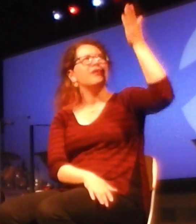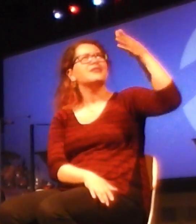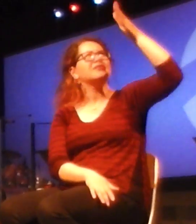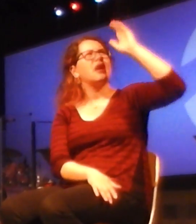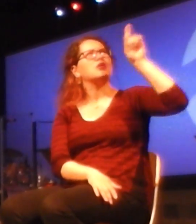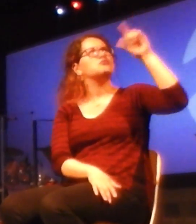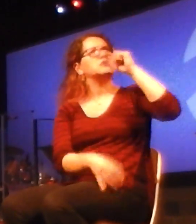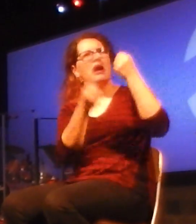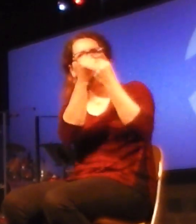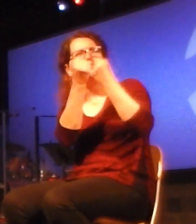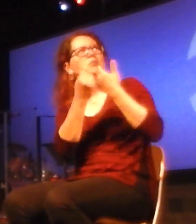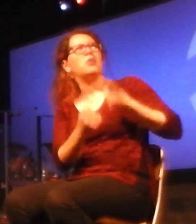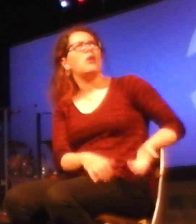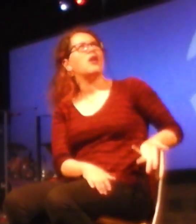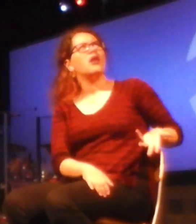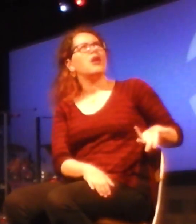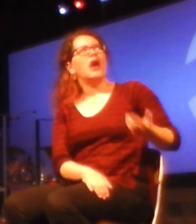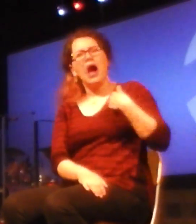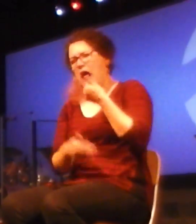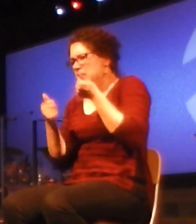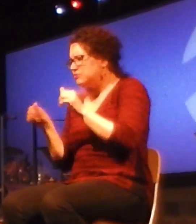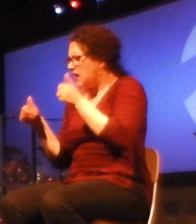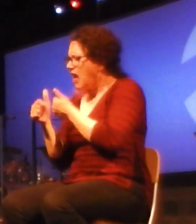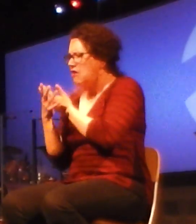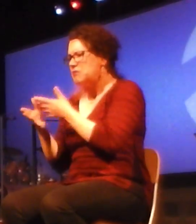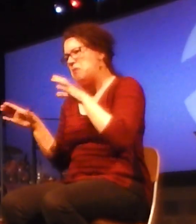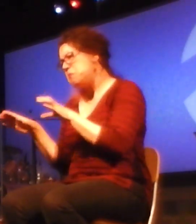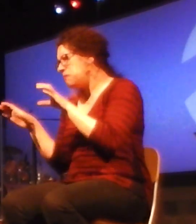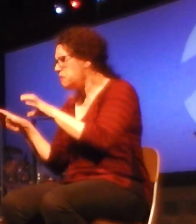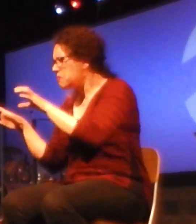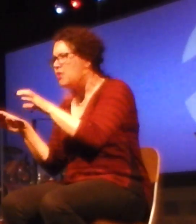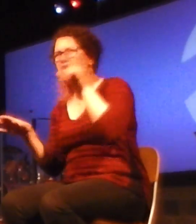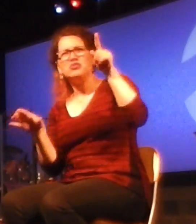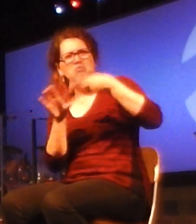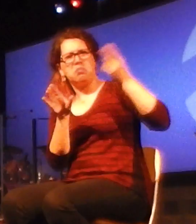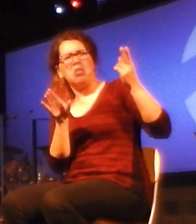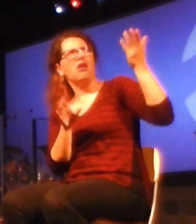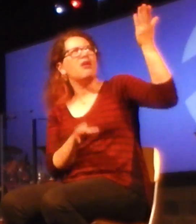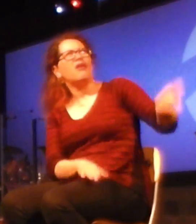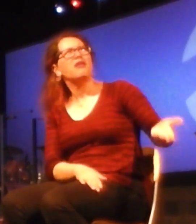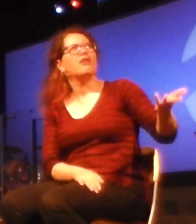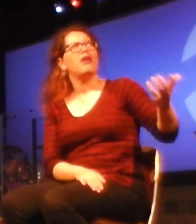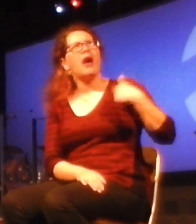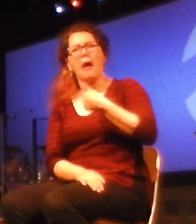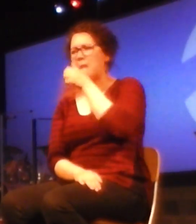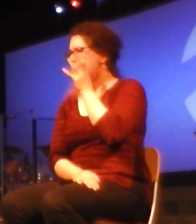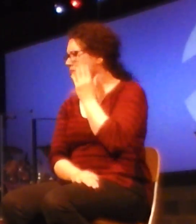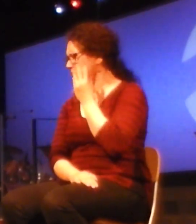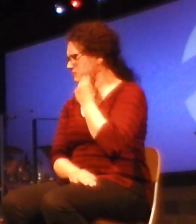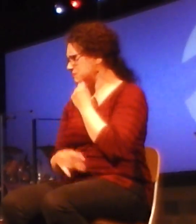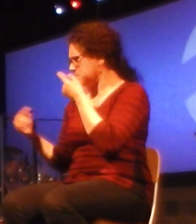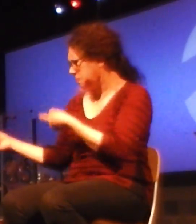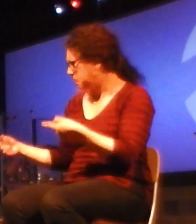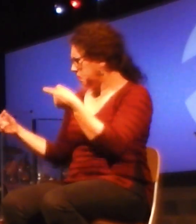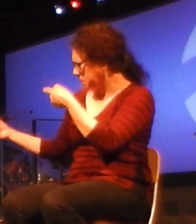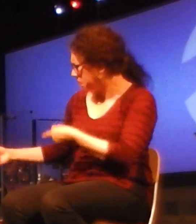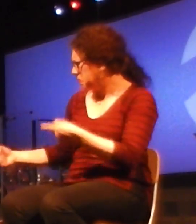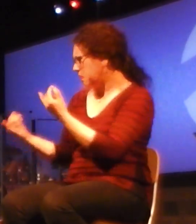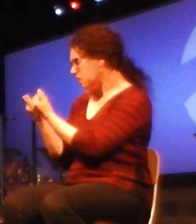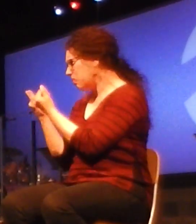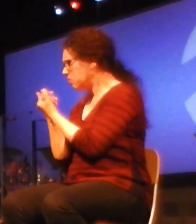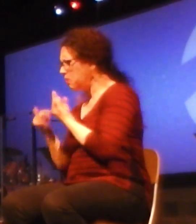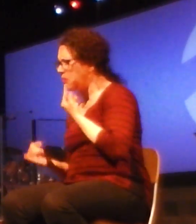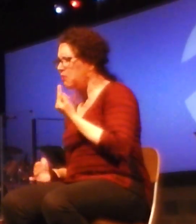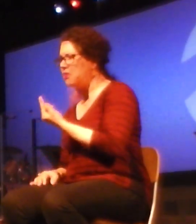side? Come on, I've done everything I can to follow you, and then you just bail on me here? I'm going through this exile? And so we tend to think